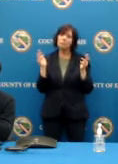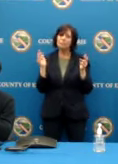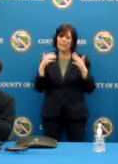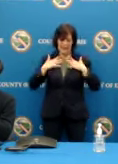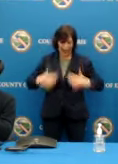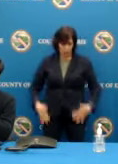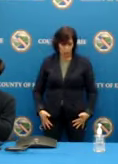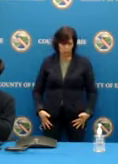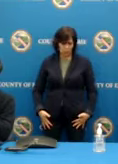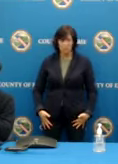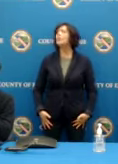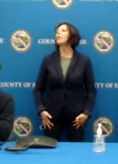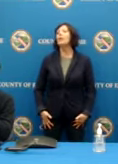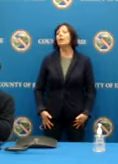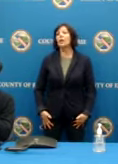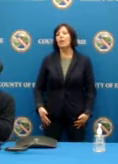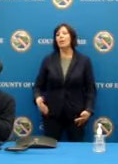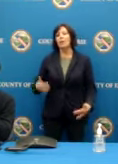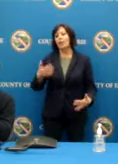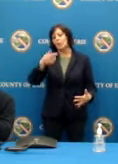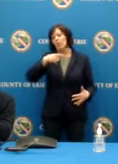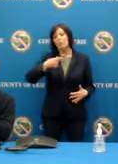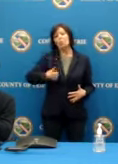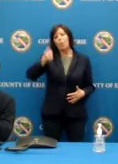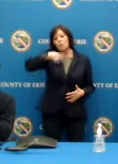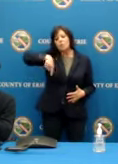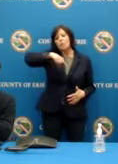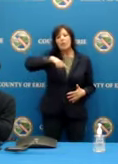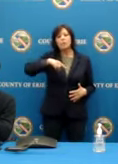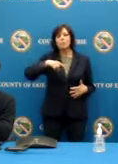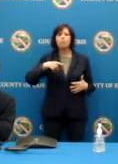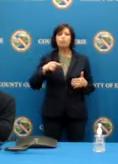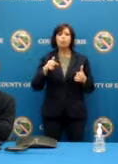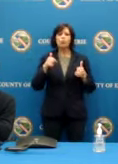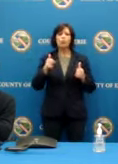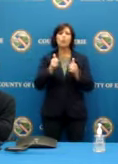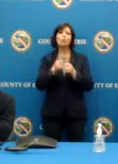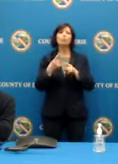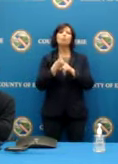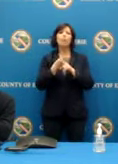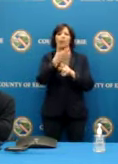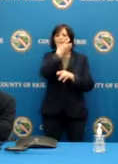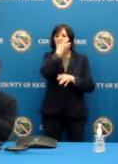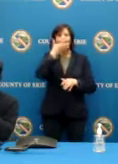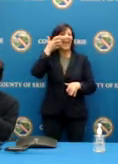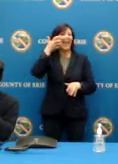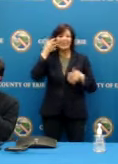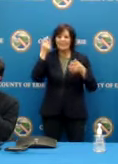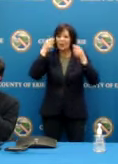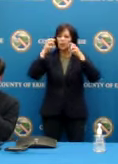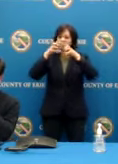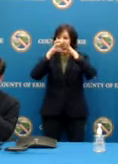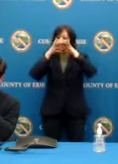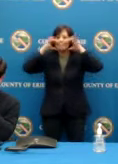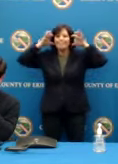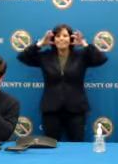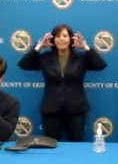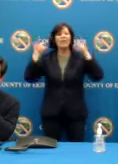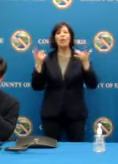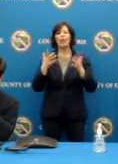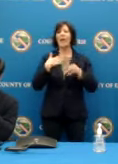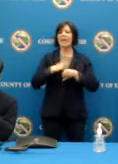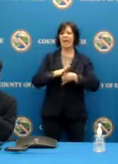Gowns. So we're actually, I think most of us are pretty good on procedural masks. I mean, it's the masks that you see that are kind of like